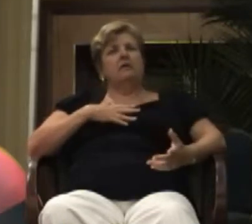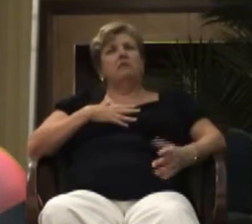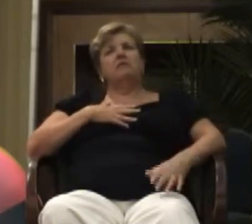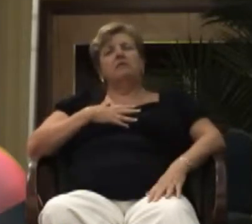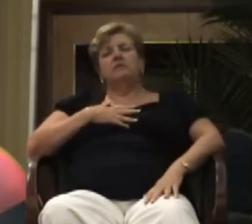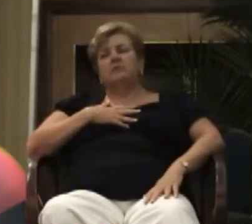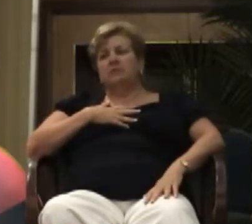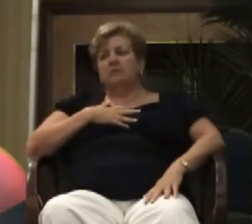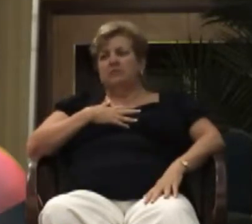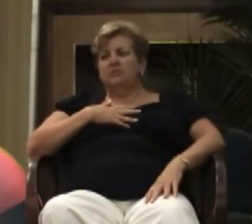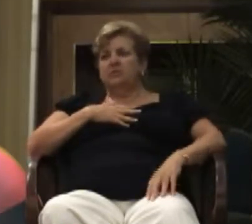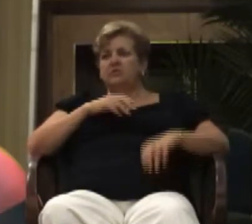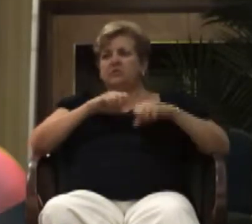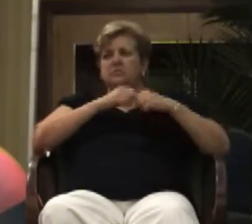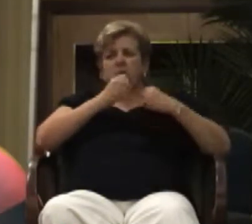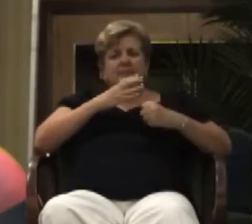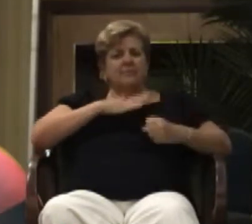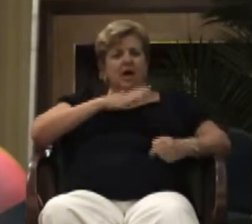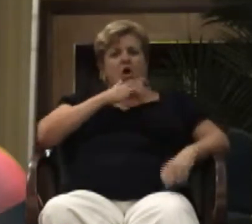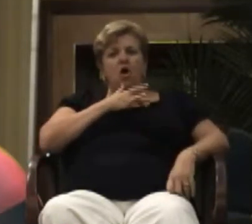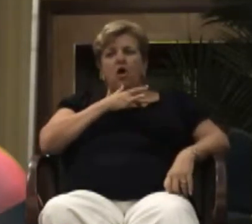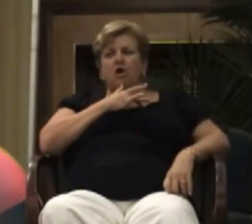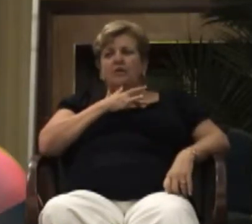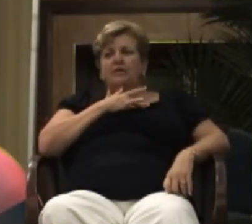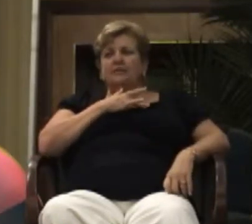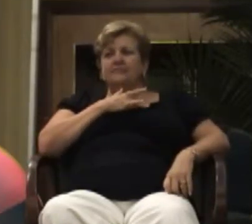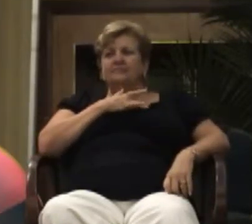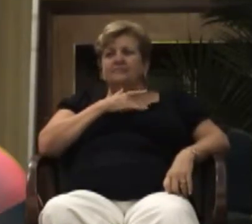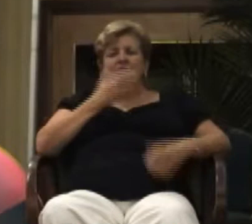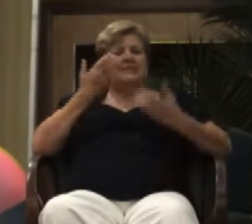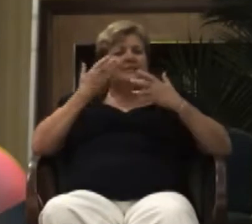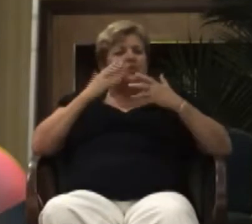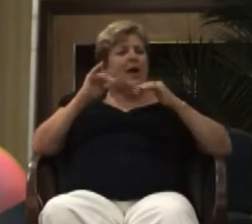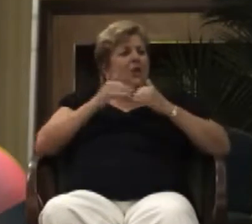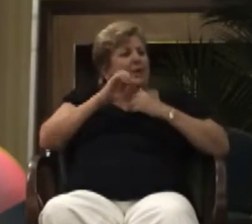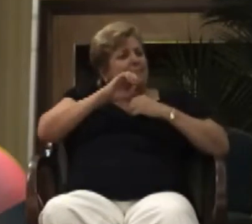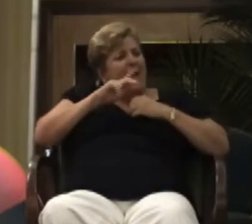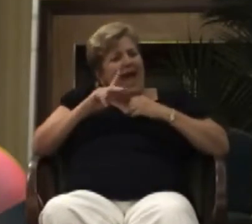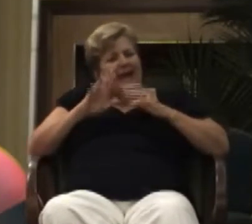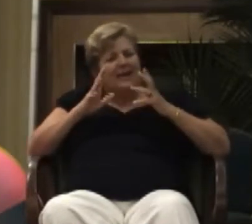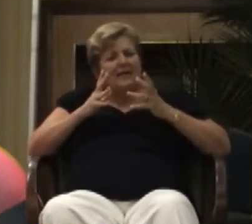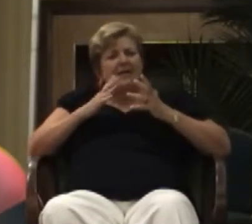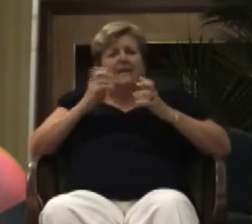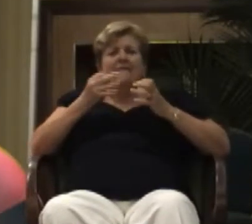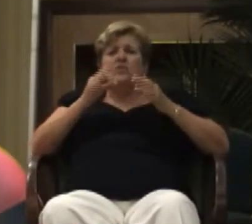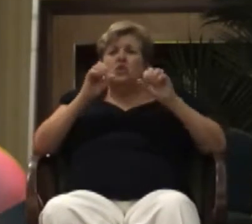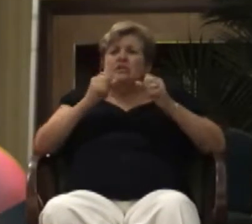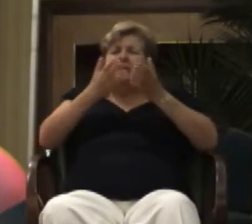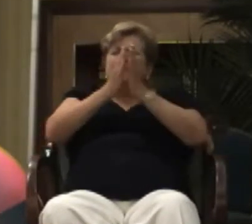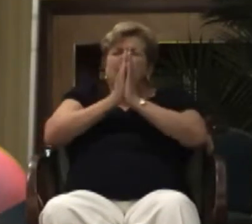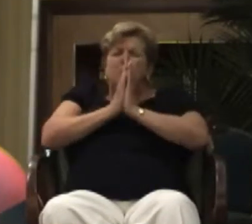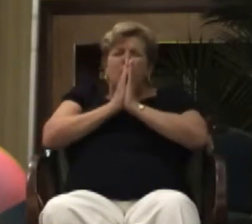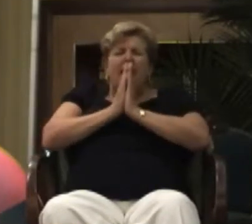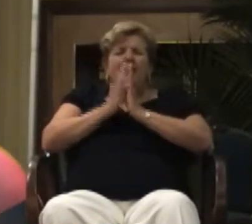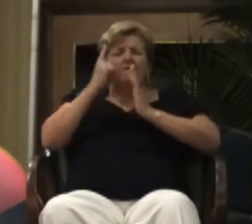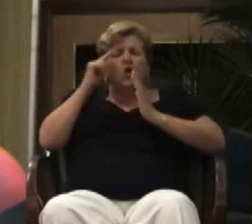just broke my heart. I've just been thinking about it ever since. She doesn't know how to get back there. If y'all could pray and help her find a way, I'd appreciate it.